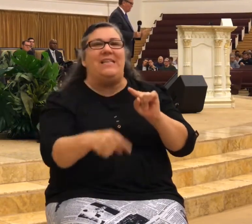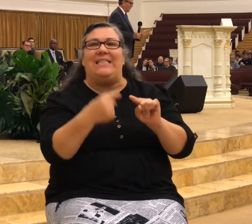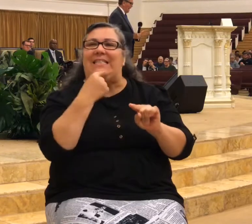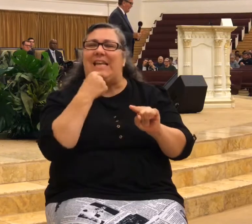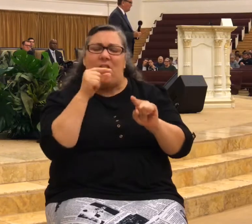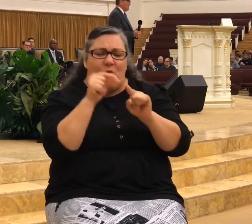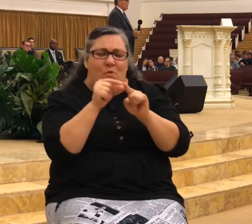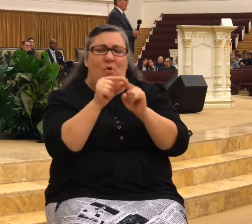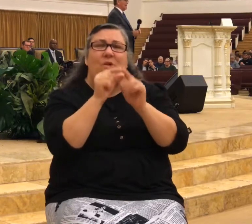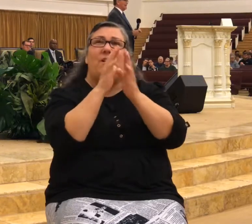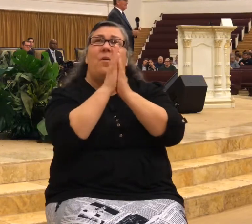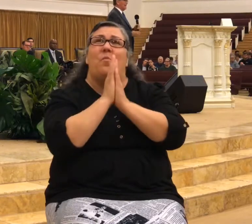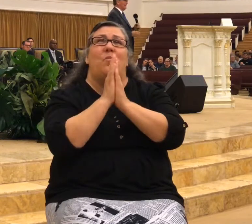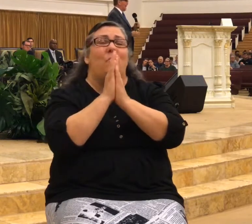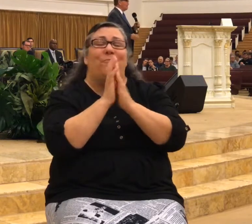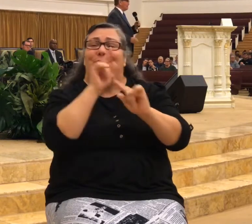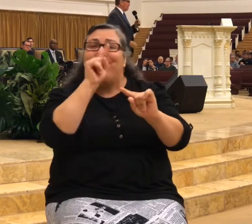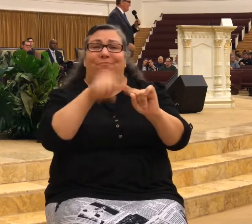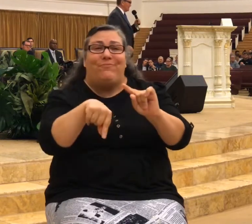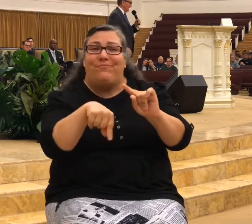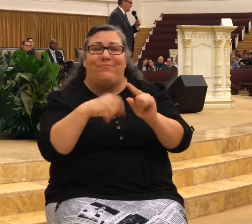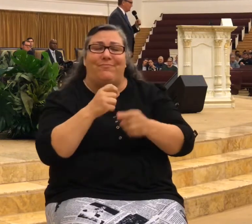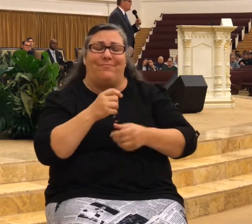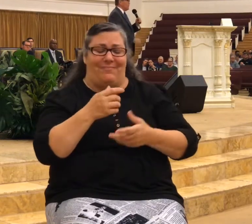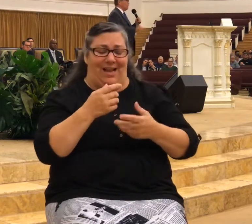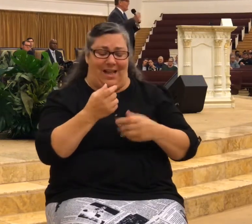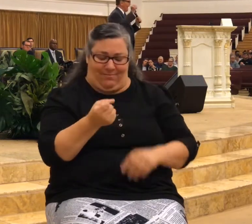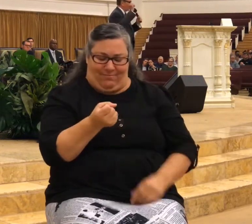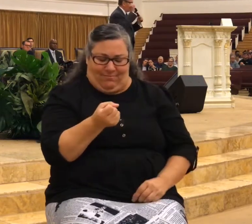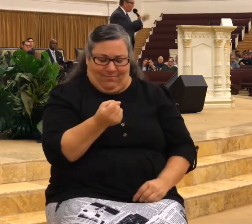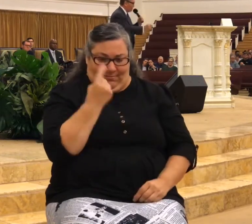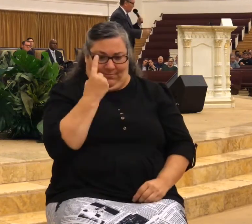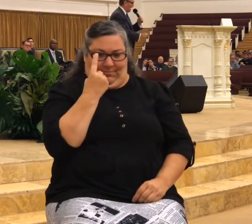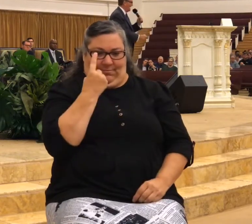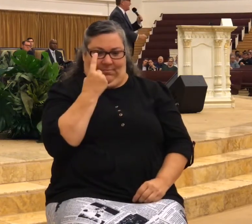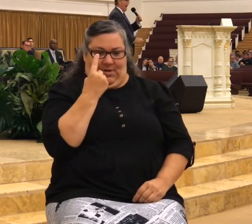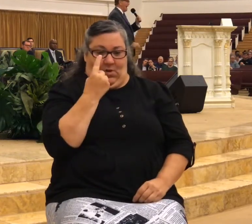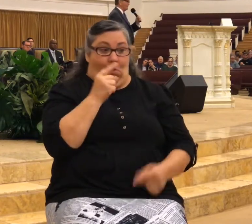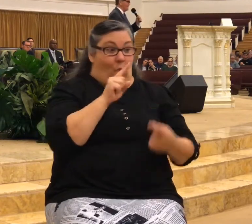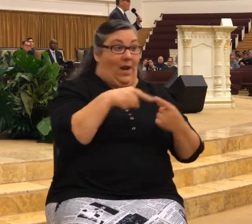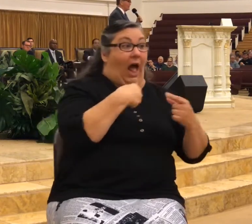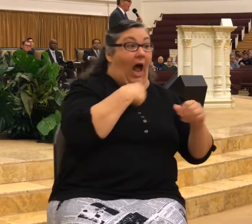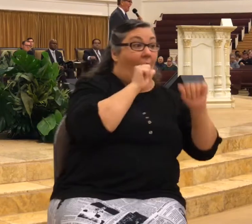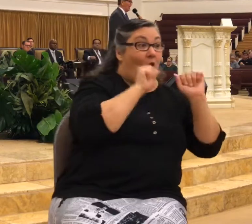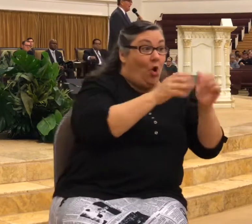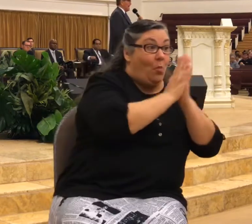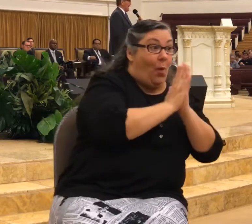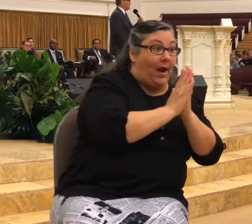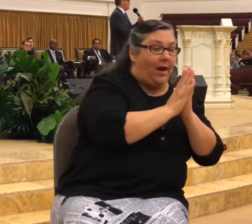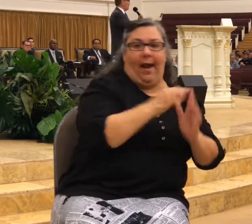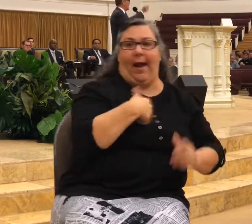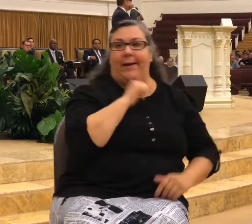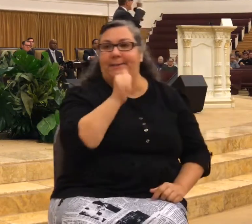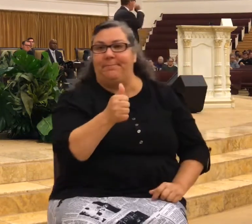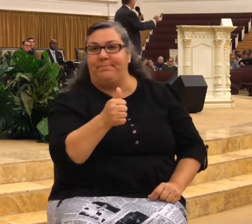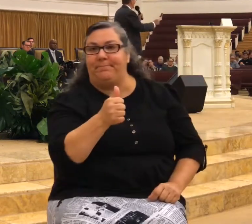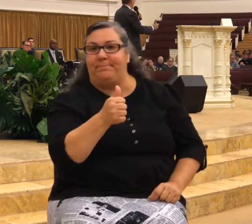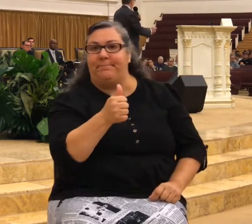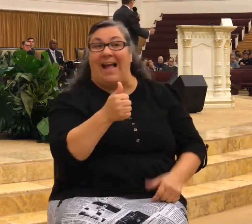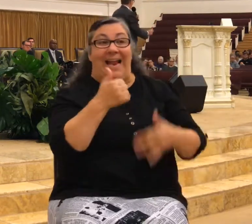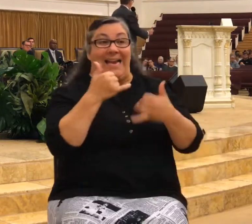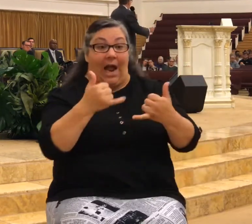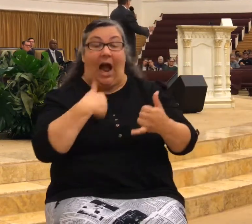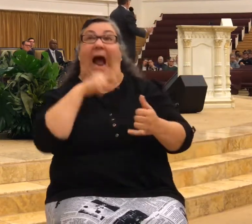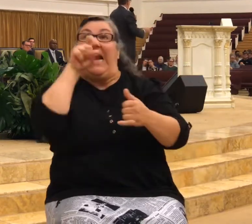word of prayer. And then he came to the realization, when I could pray, I didn't pray. And so when I need